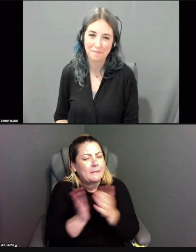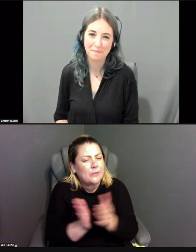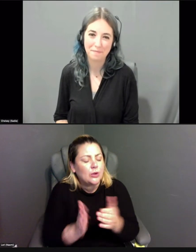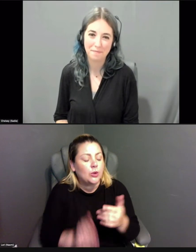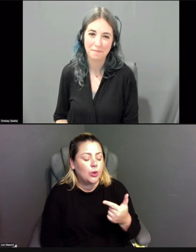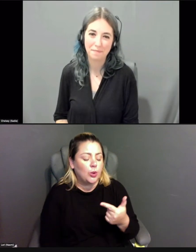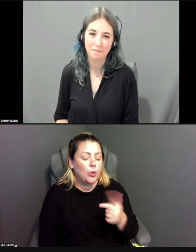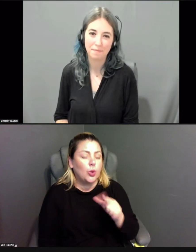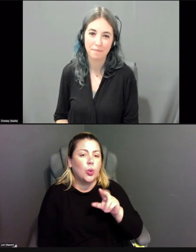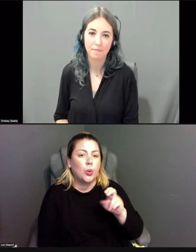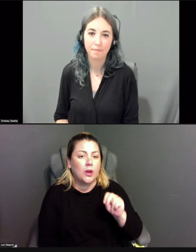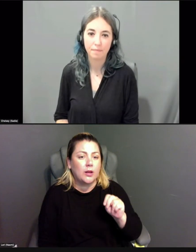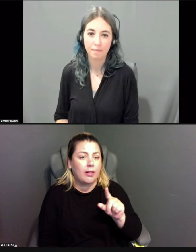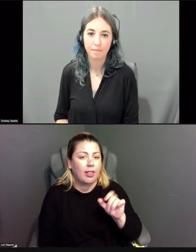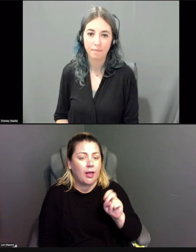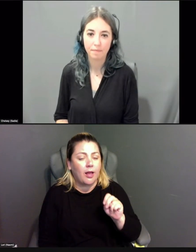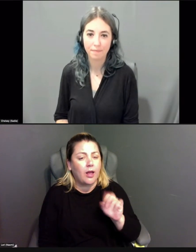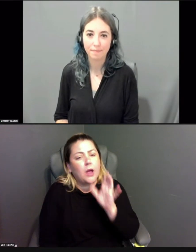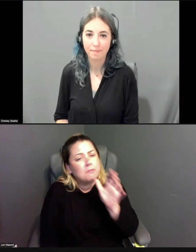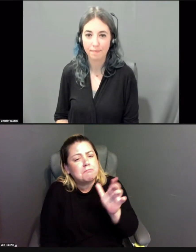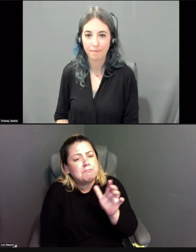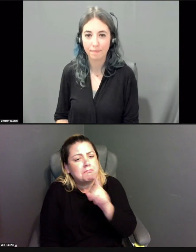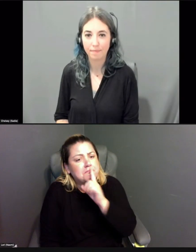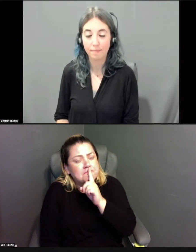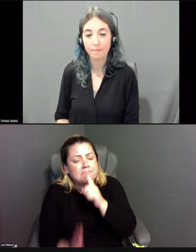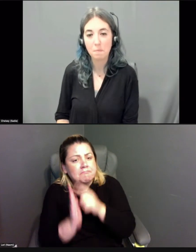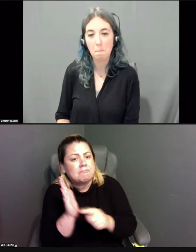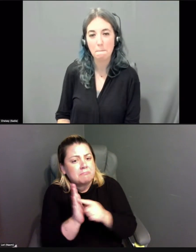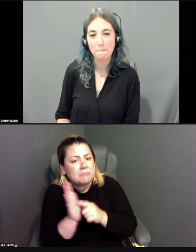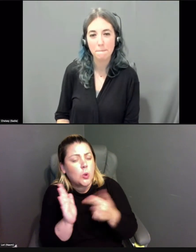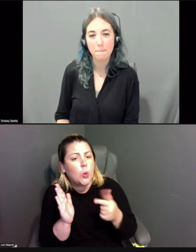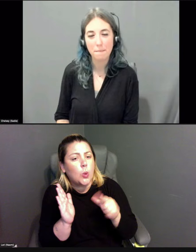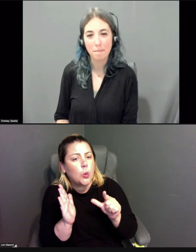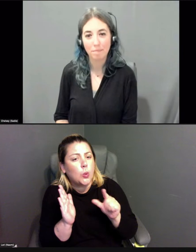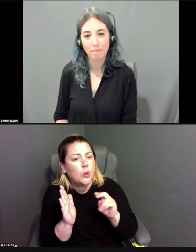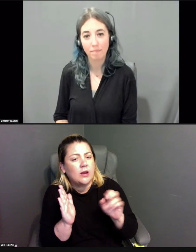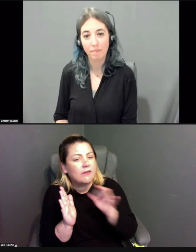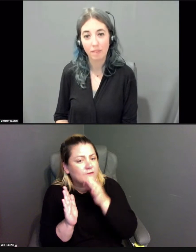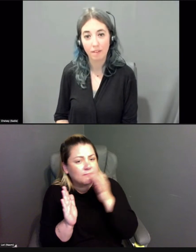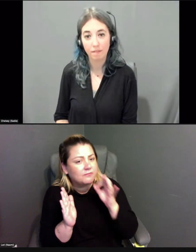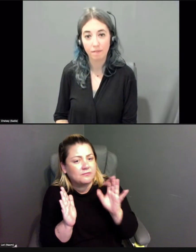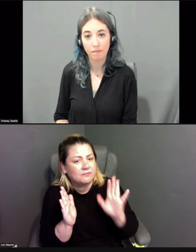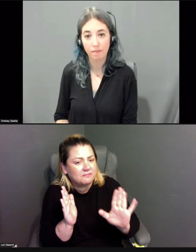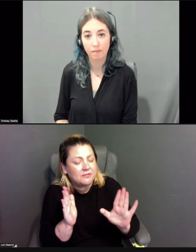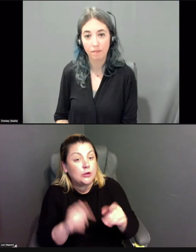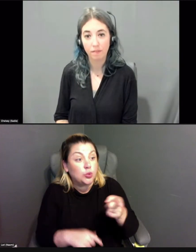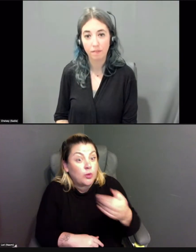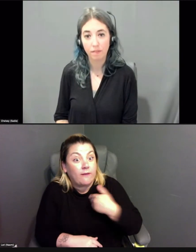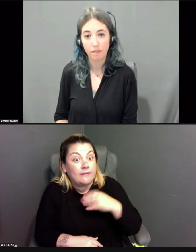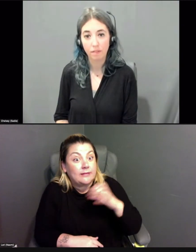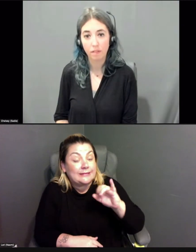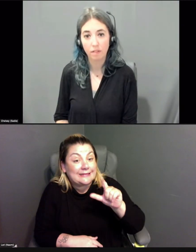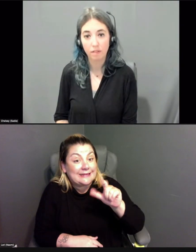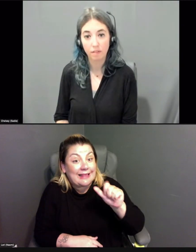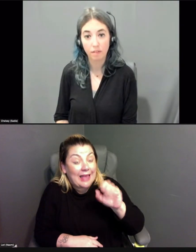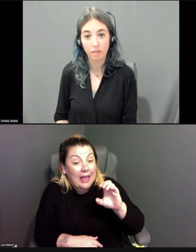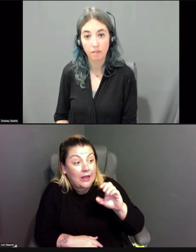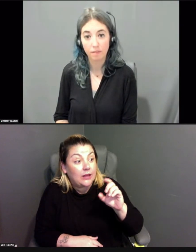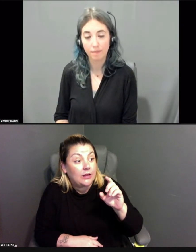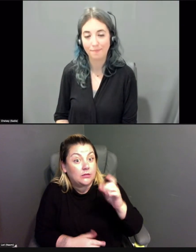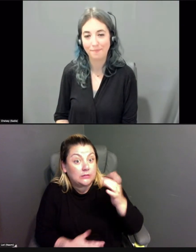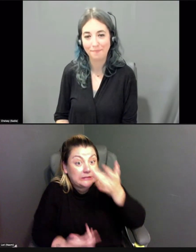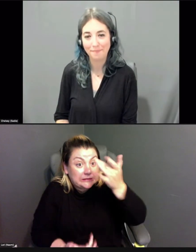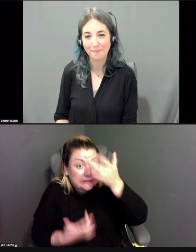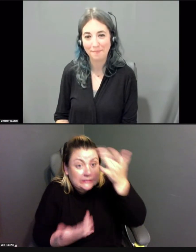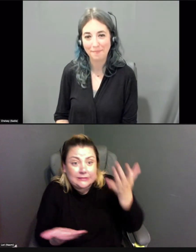there's anything wrong with being gluten-free, if that's, especially if you have celiac disease, like that's fine. Like these